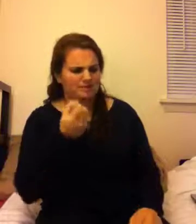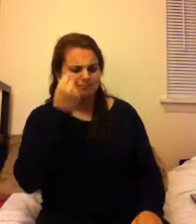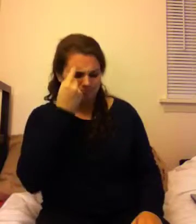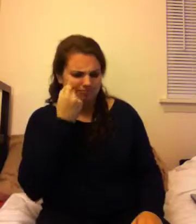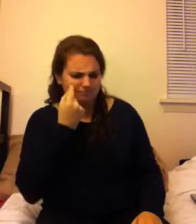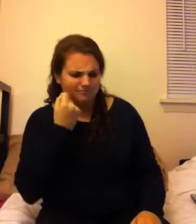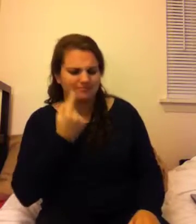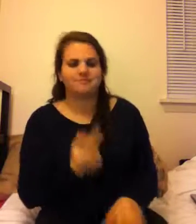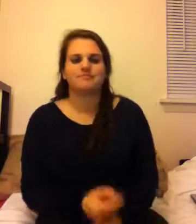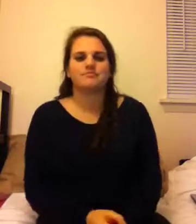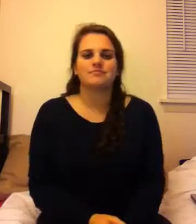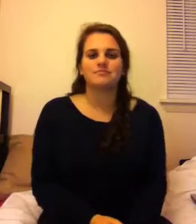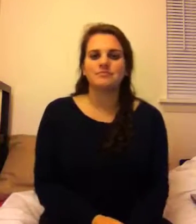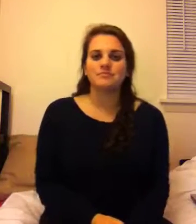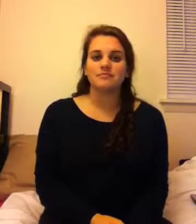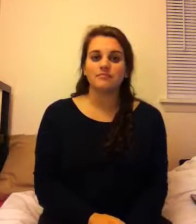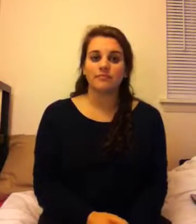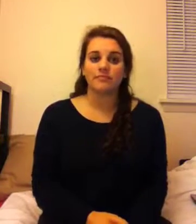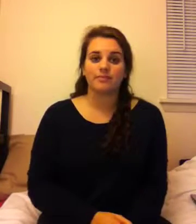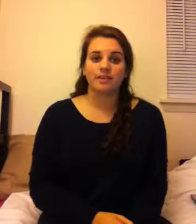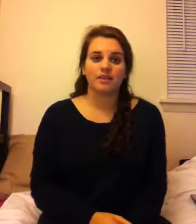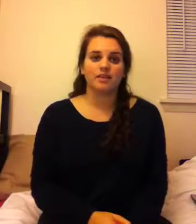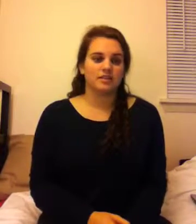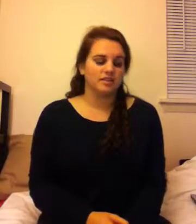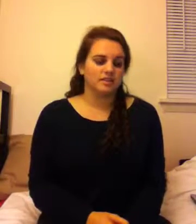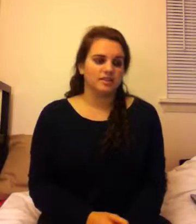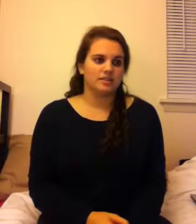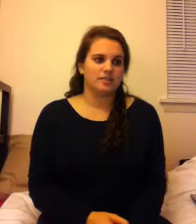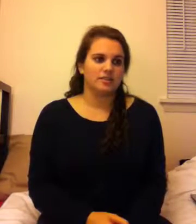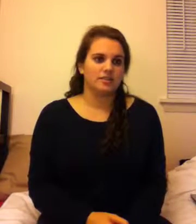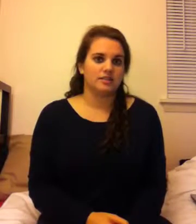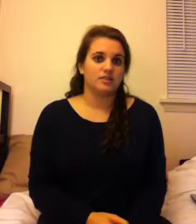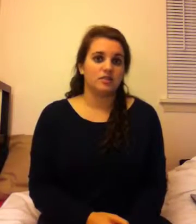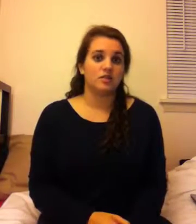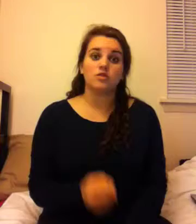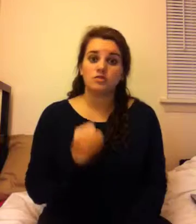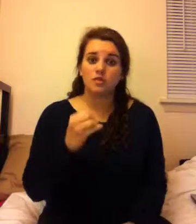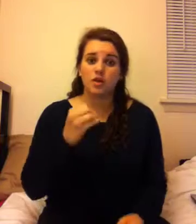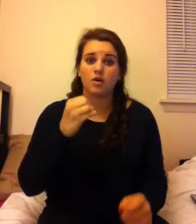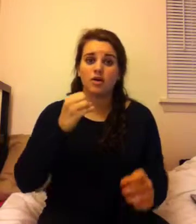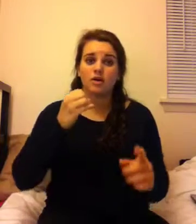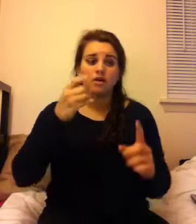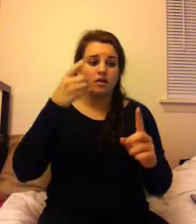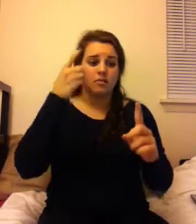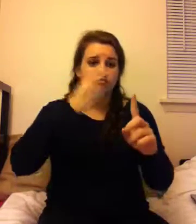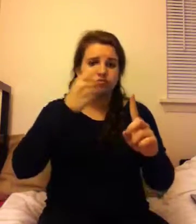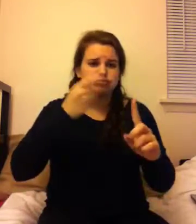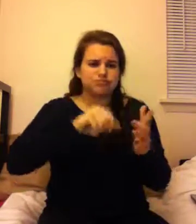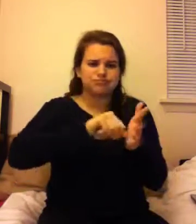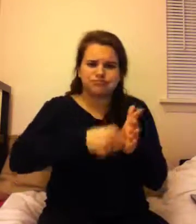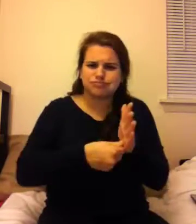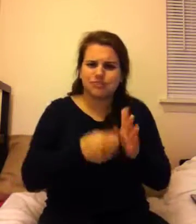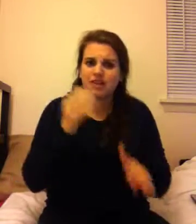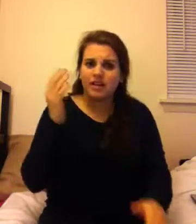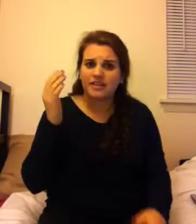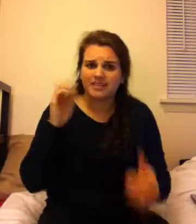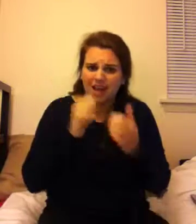Now, you can mark these points of emphasis by underlining, heavy underlining. You can